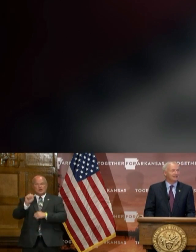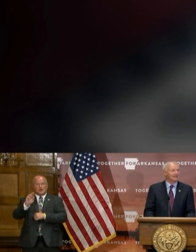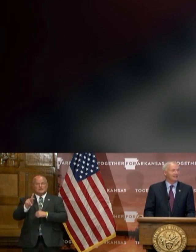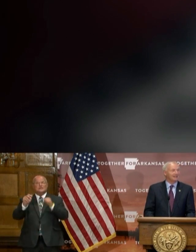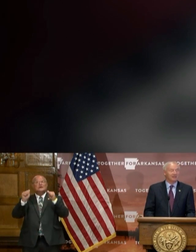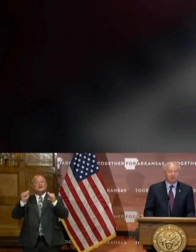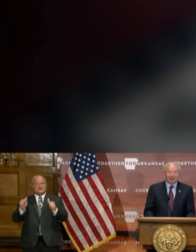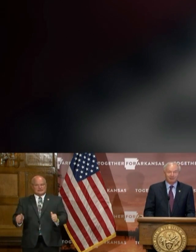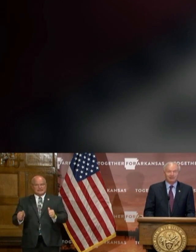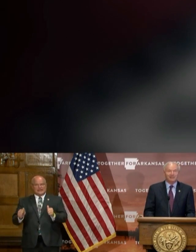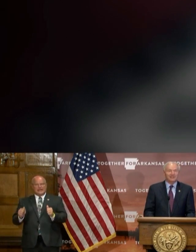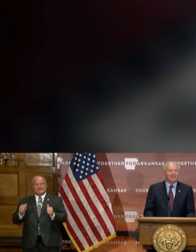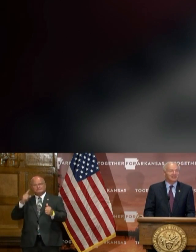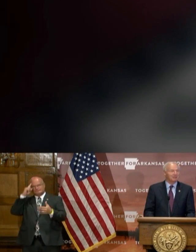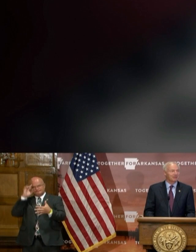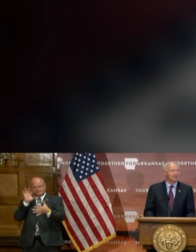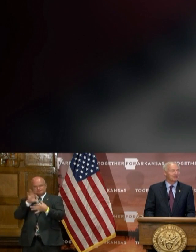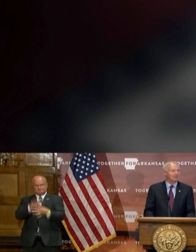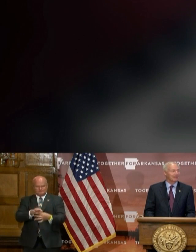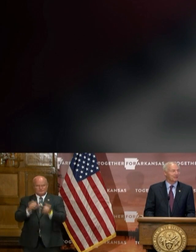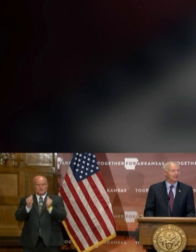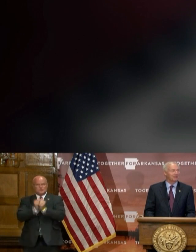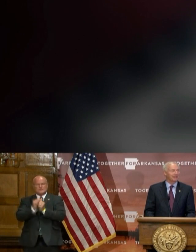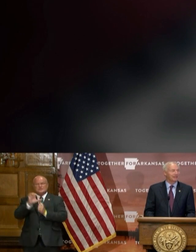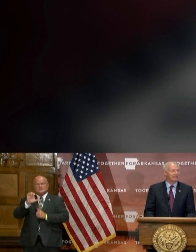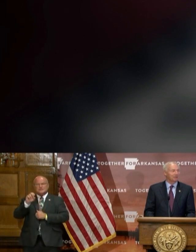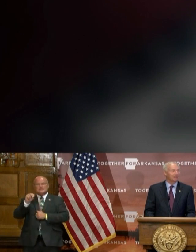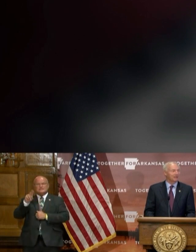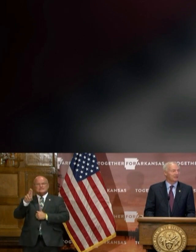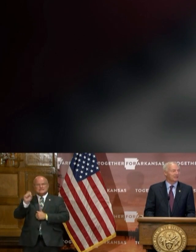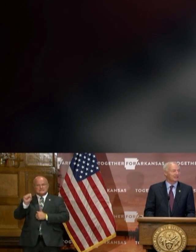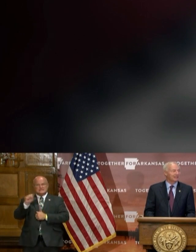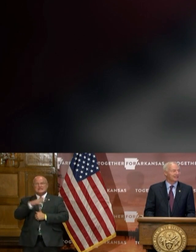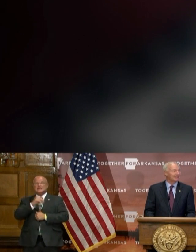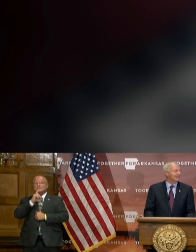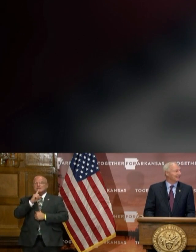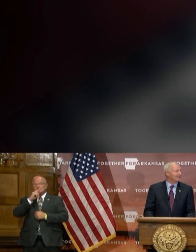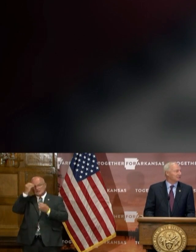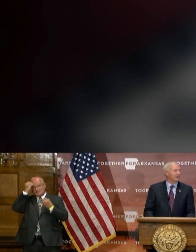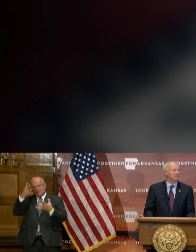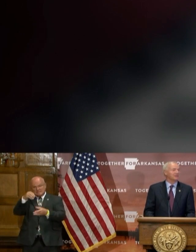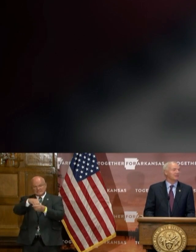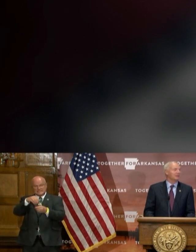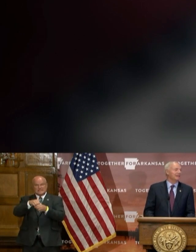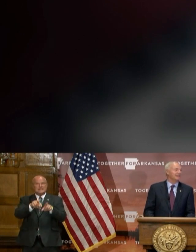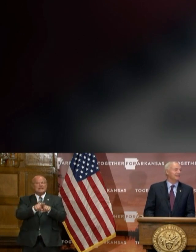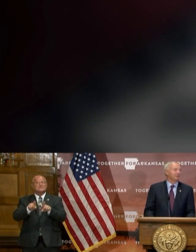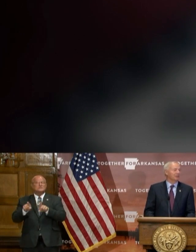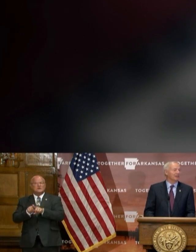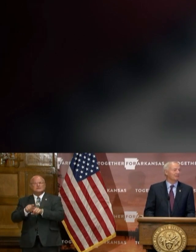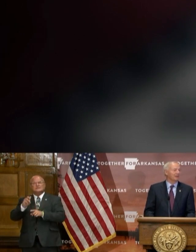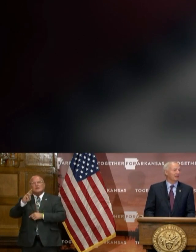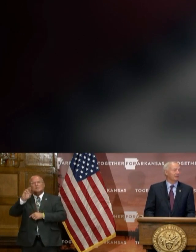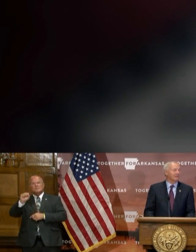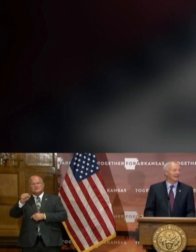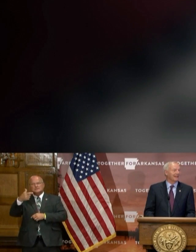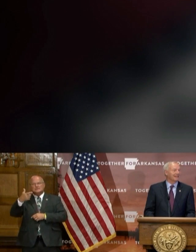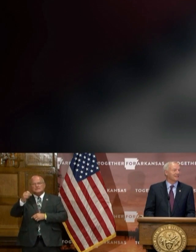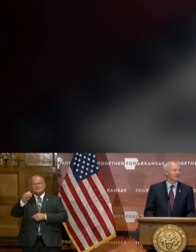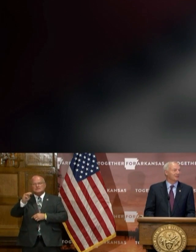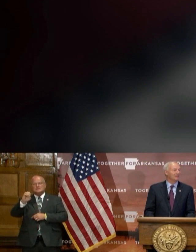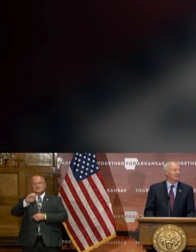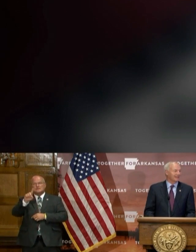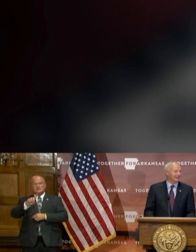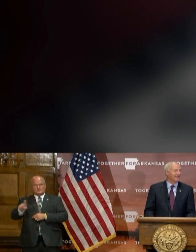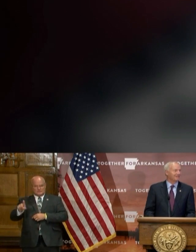can comply with the census, but also to make sure that their information is in, as well as Ms. Gomez that will come following that.